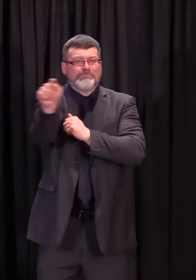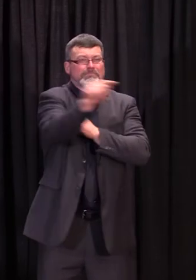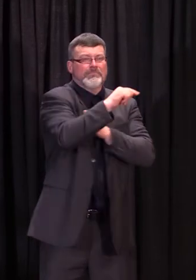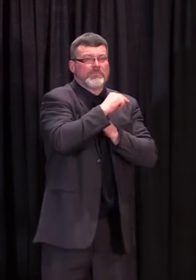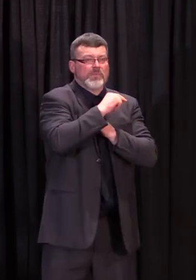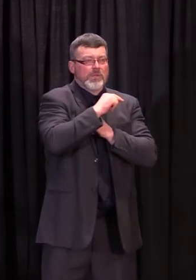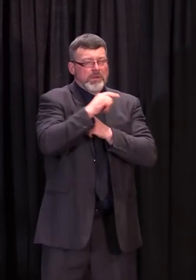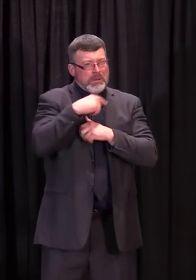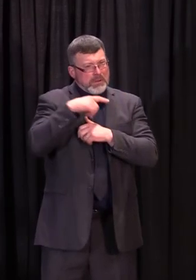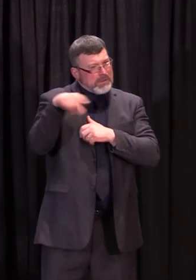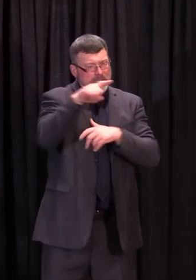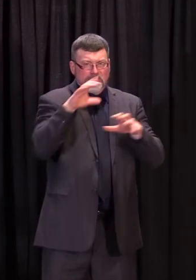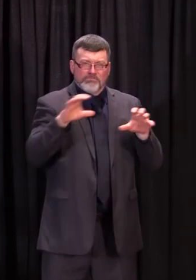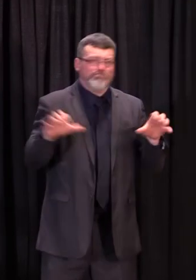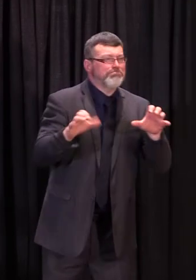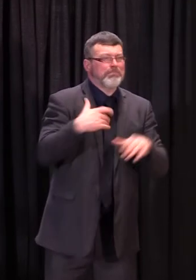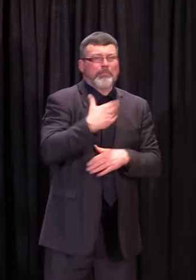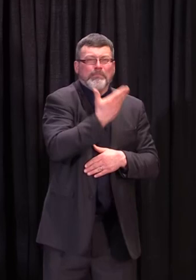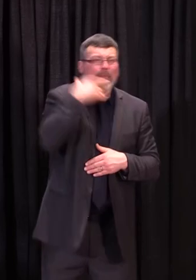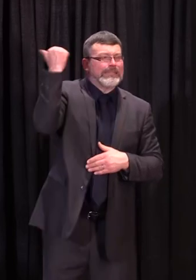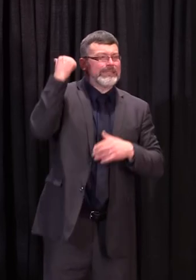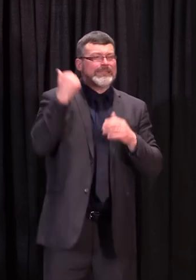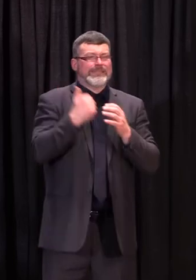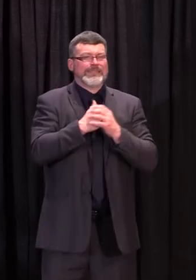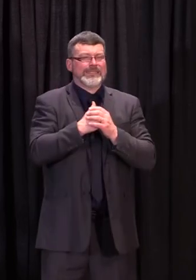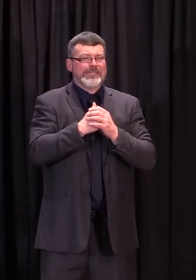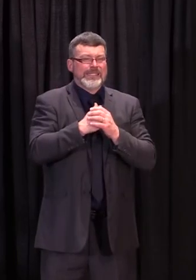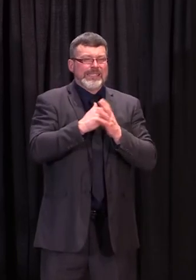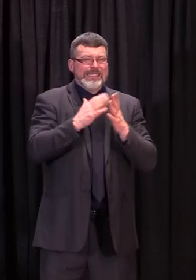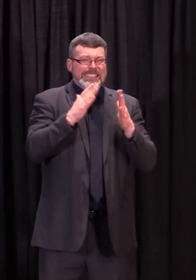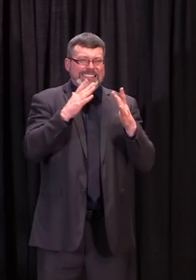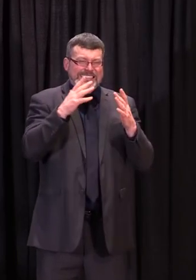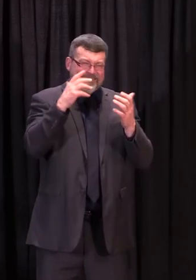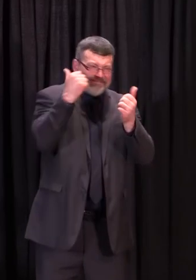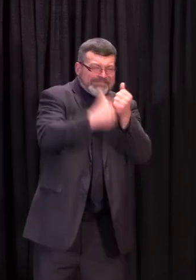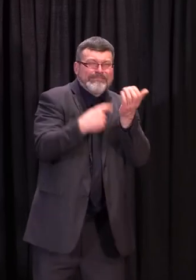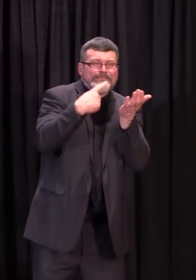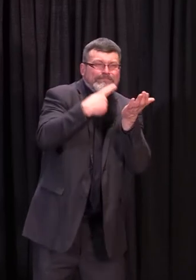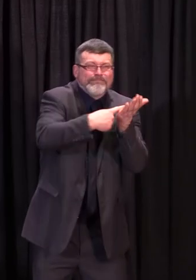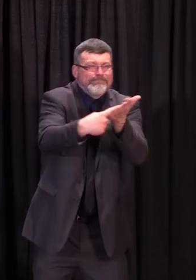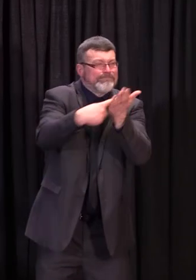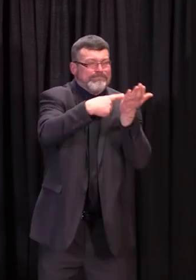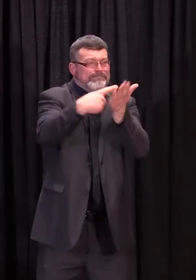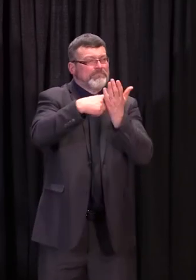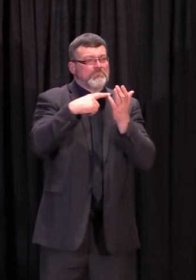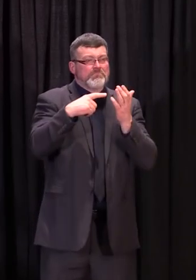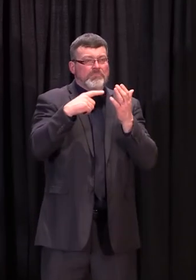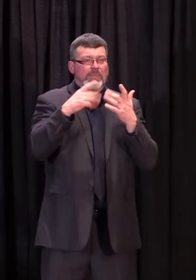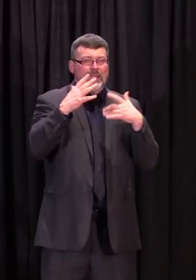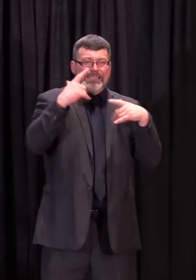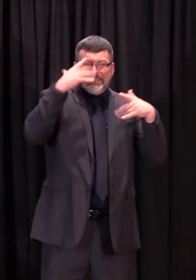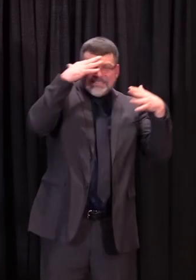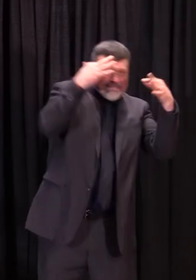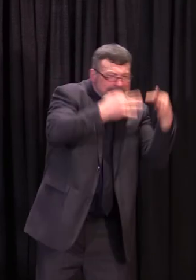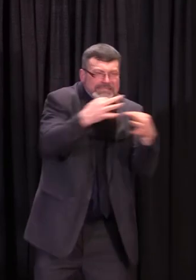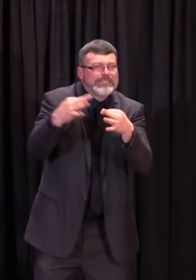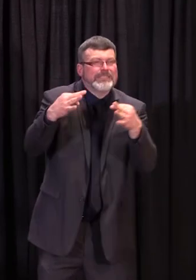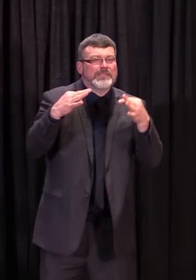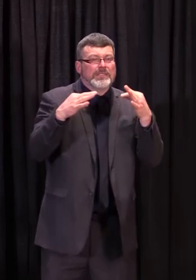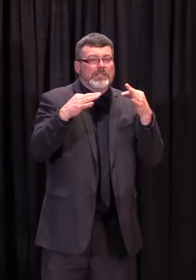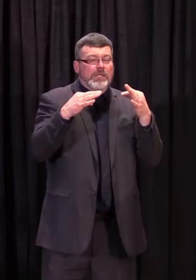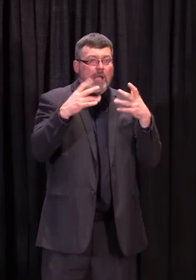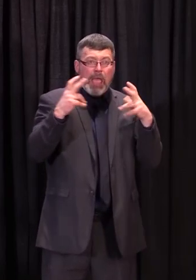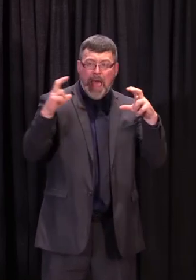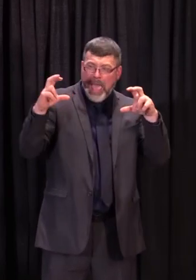Let's do our very best to make sure that every negotiation, every decision, and